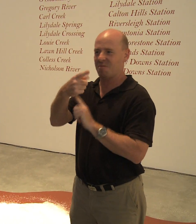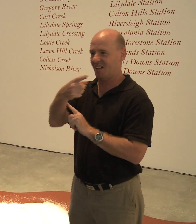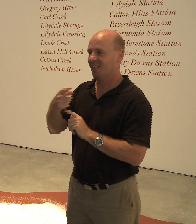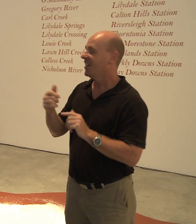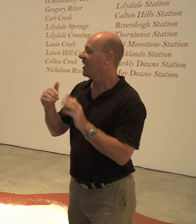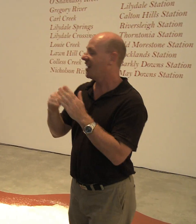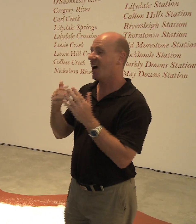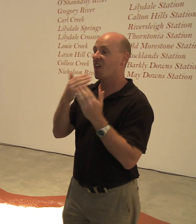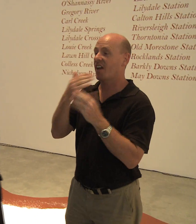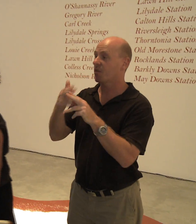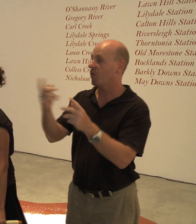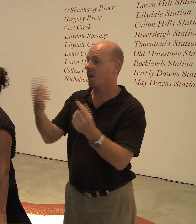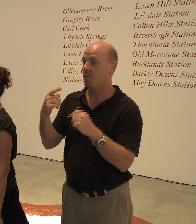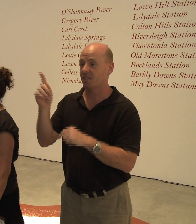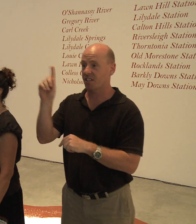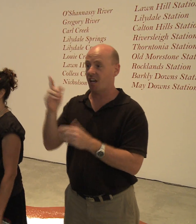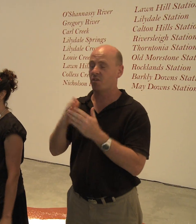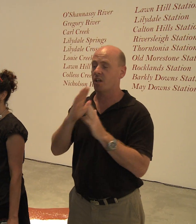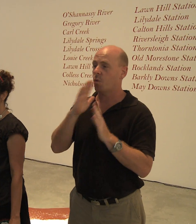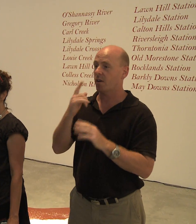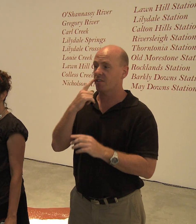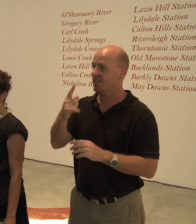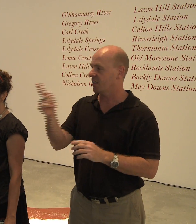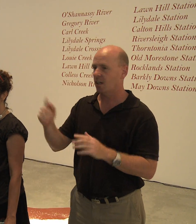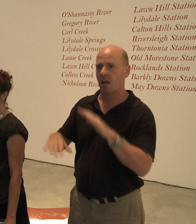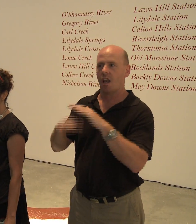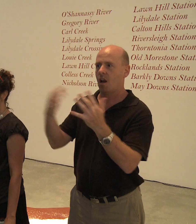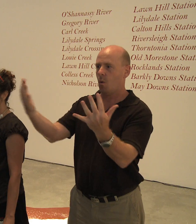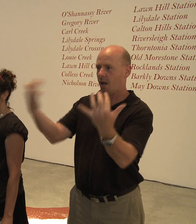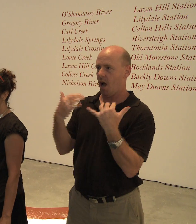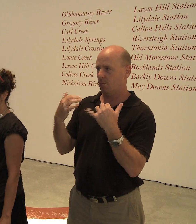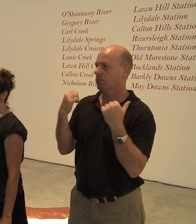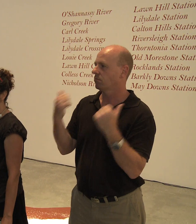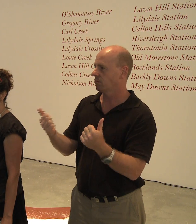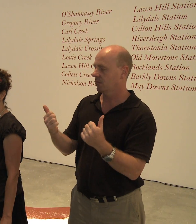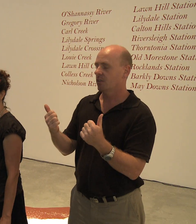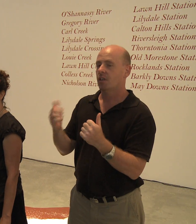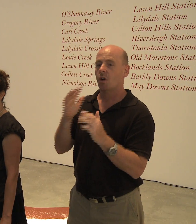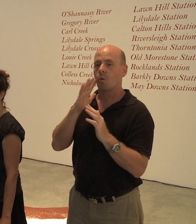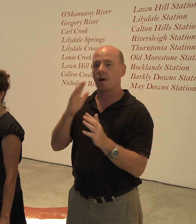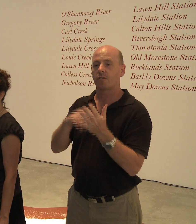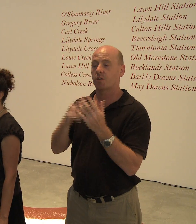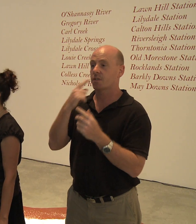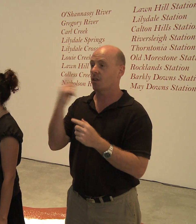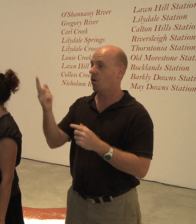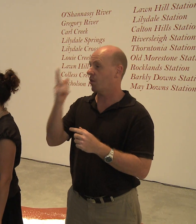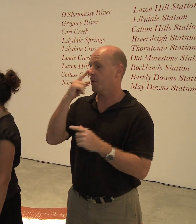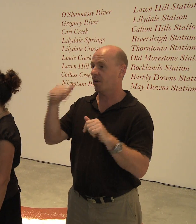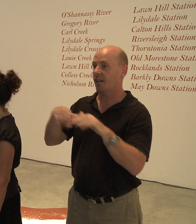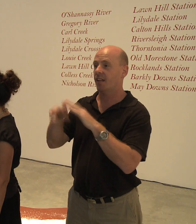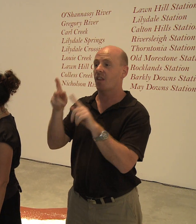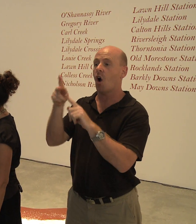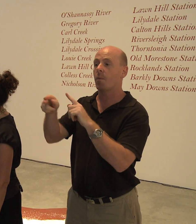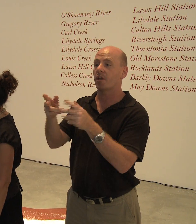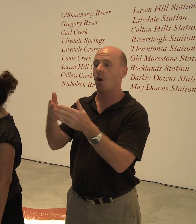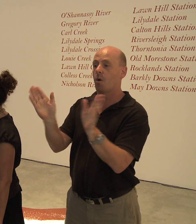Thank you very much for coming today. Really great to see a whole lot of you here. And it was great to see everyone here at the opening last night